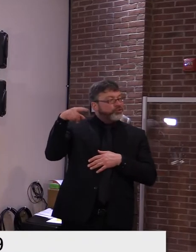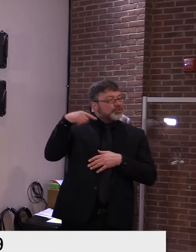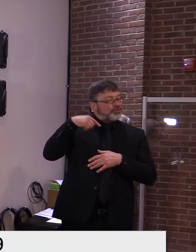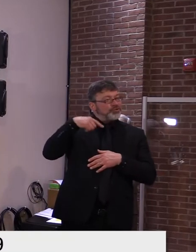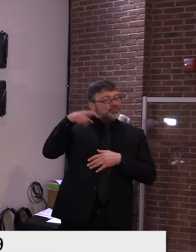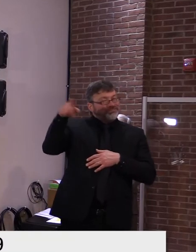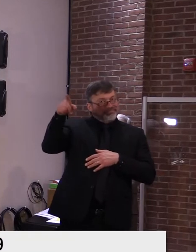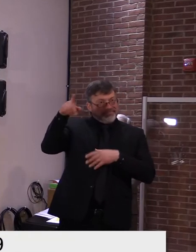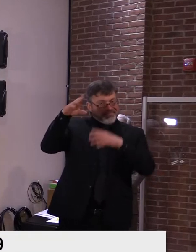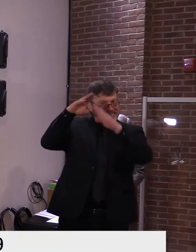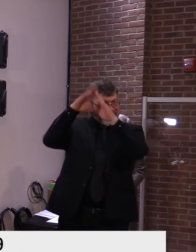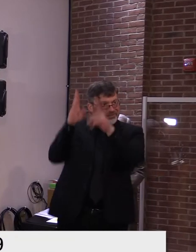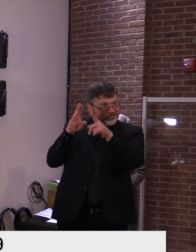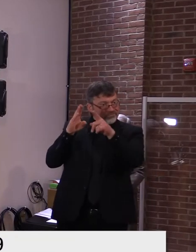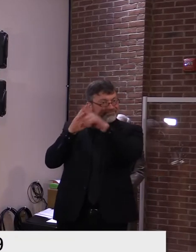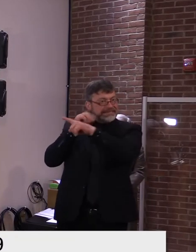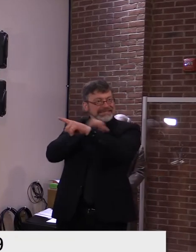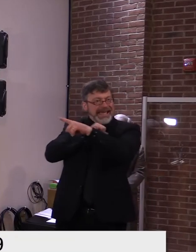together along the way.